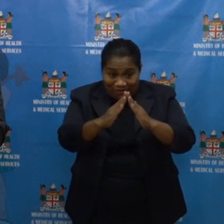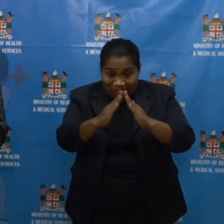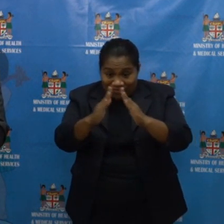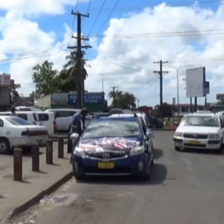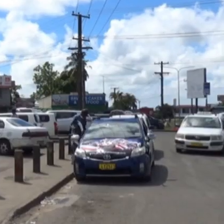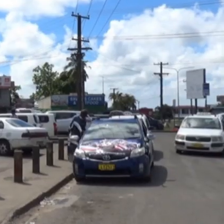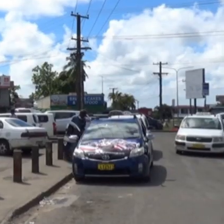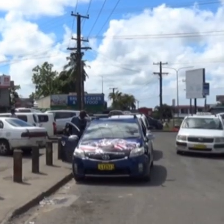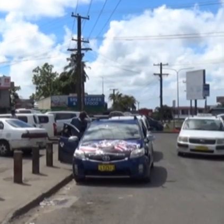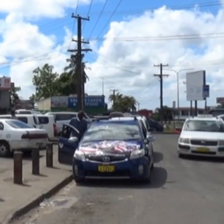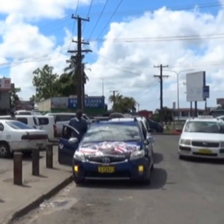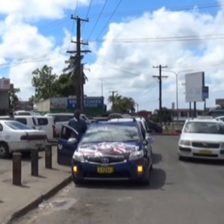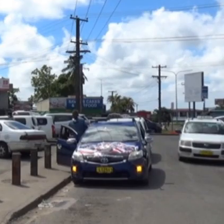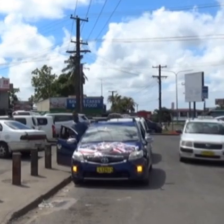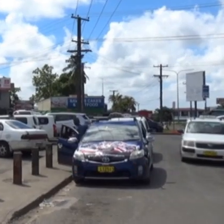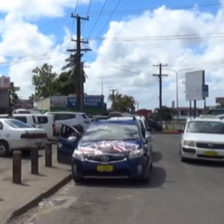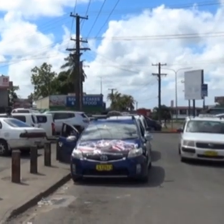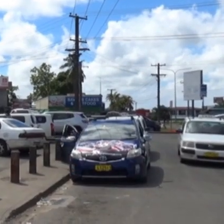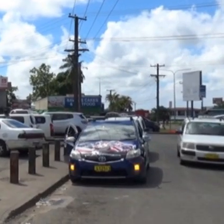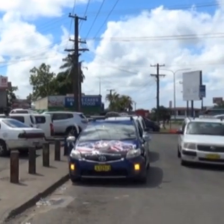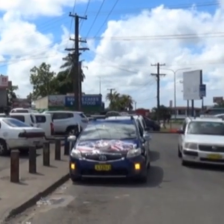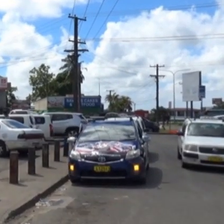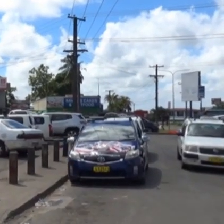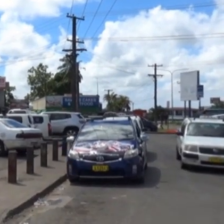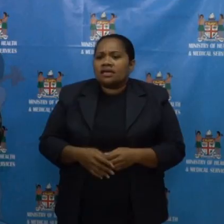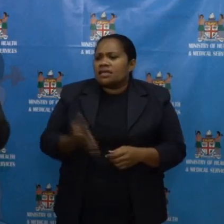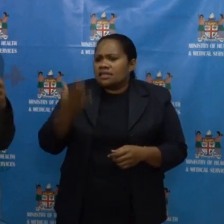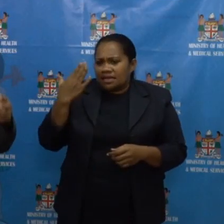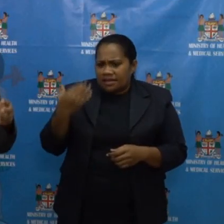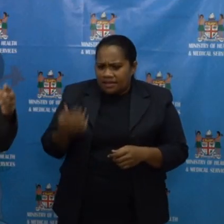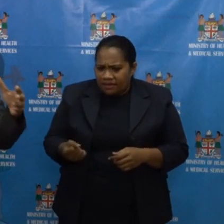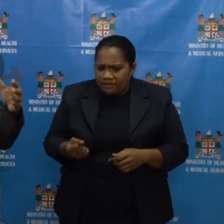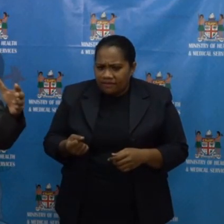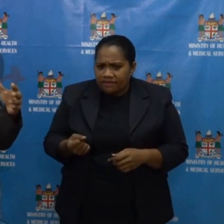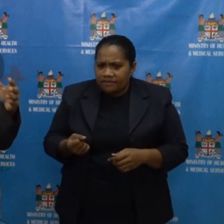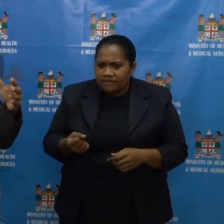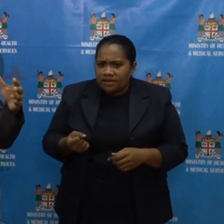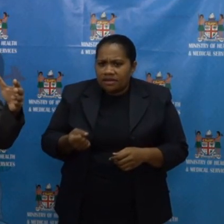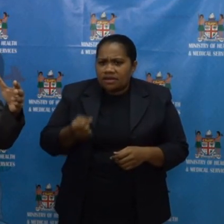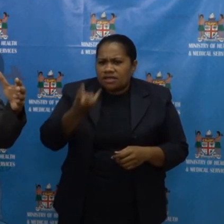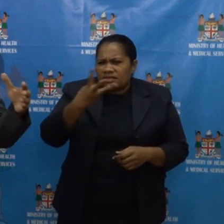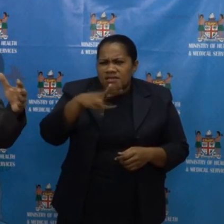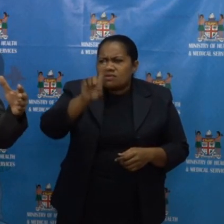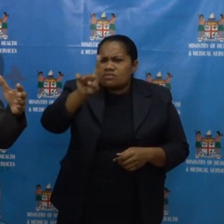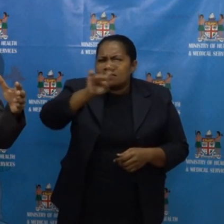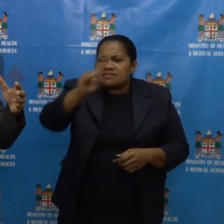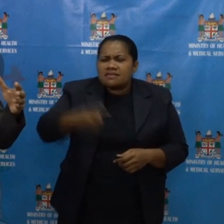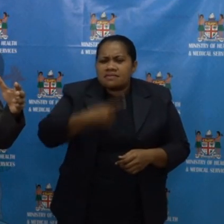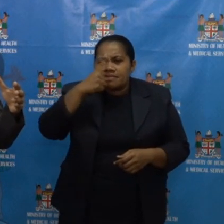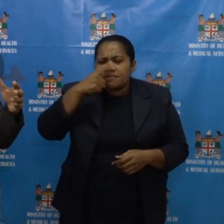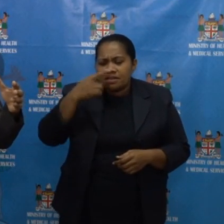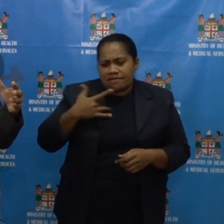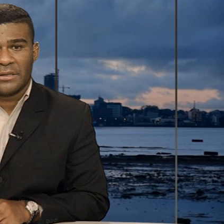around that house. There is a zone that they have marked between 2 bridges, but I do know that there's 31,000 people living within that